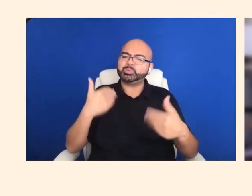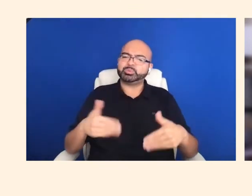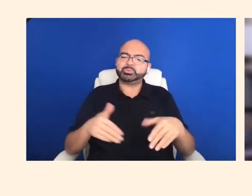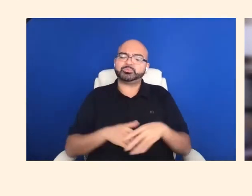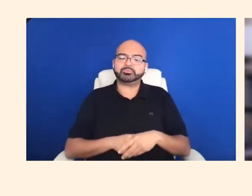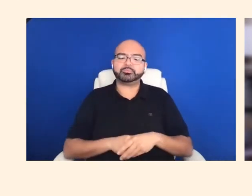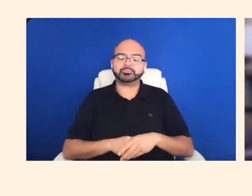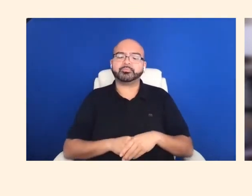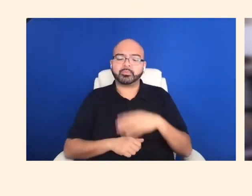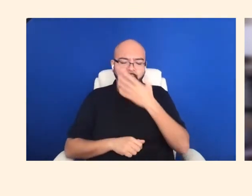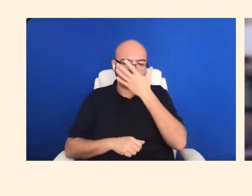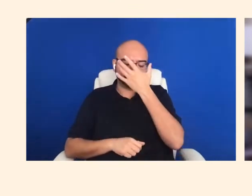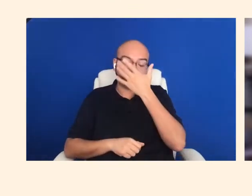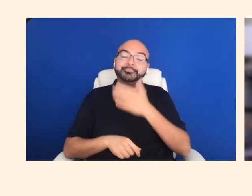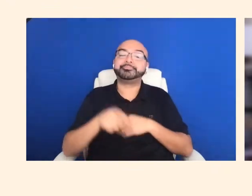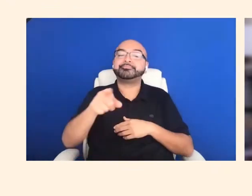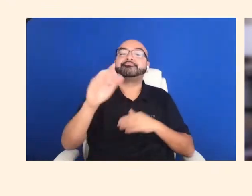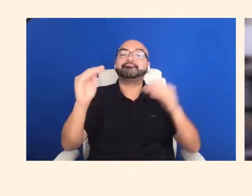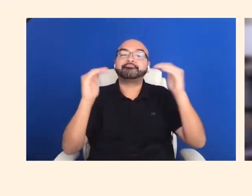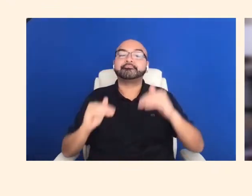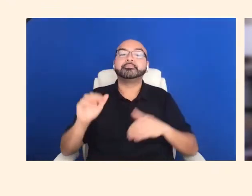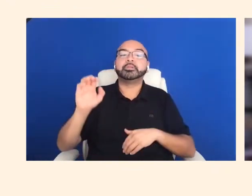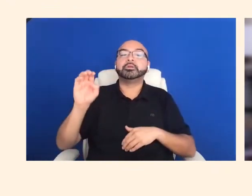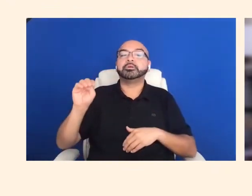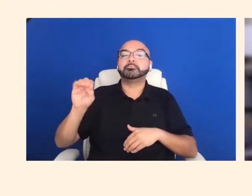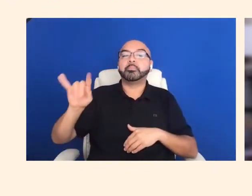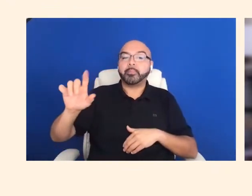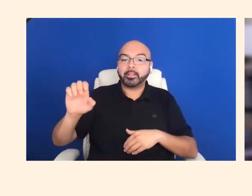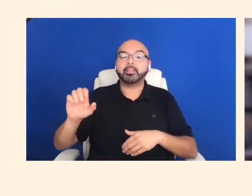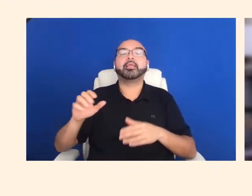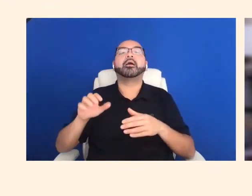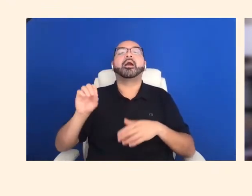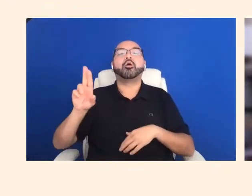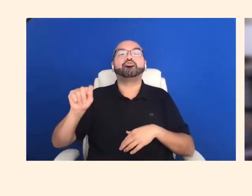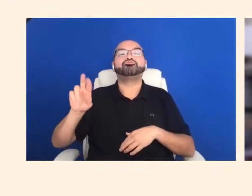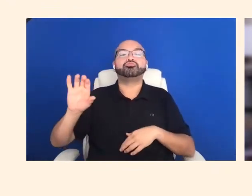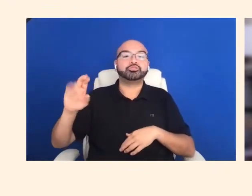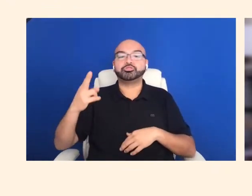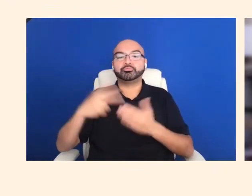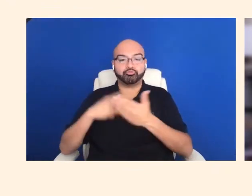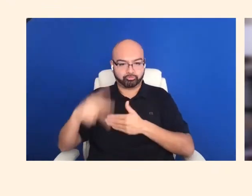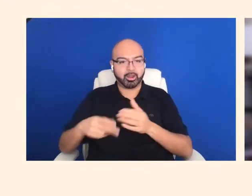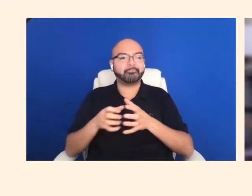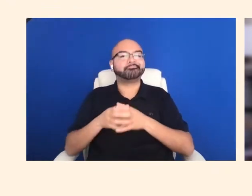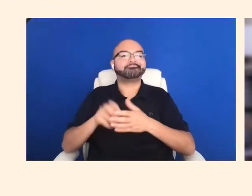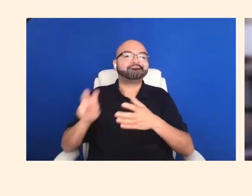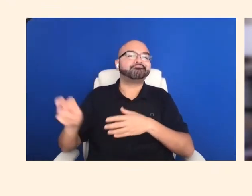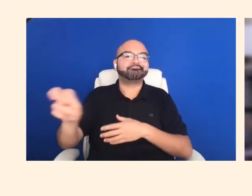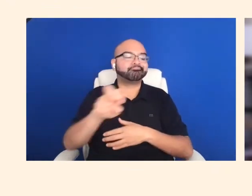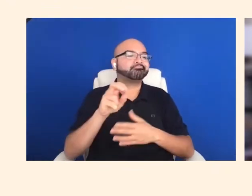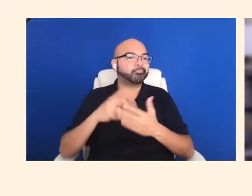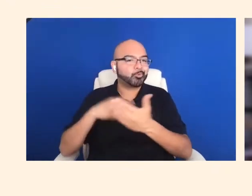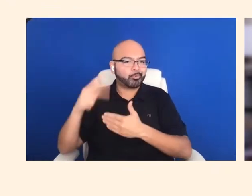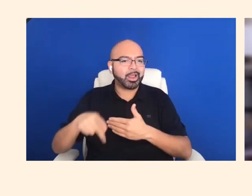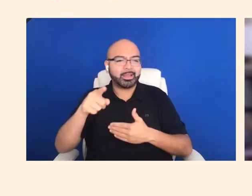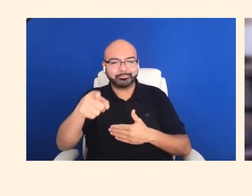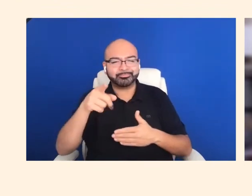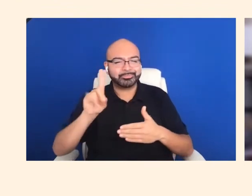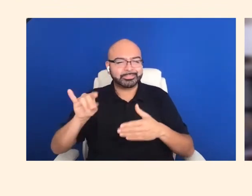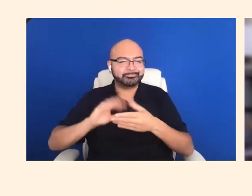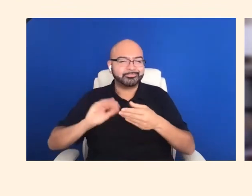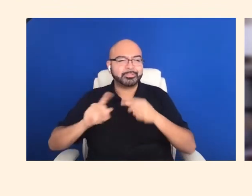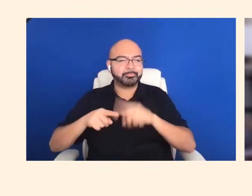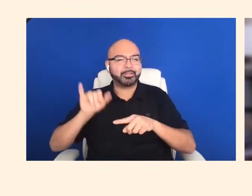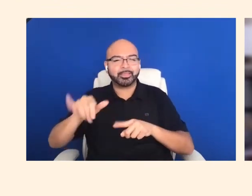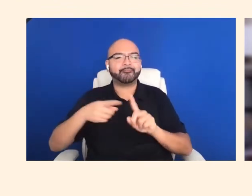little bit about the mobile outreach program that's happening at Baltimore Safe Haven. Can you share, some of the impact this program